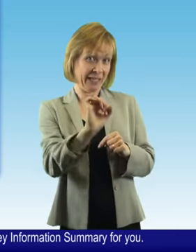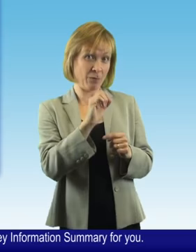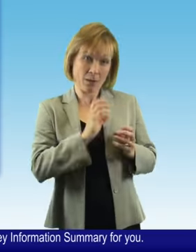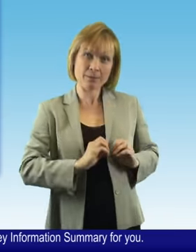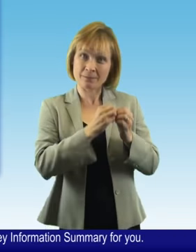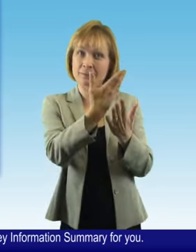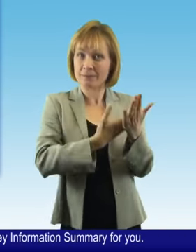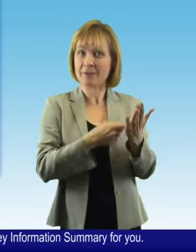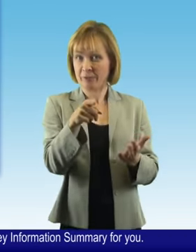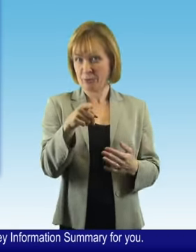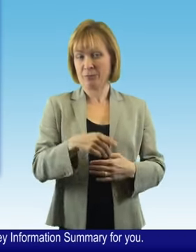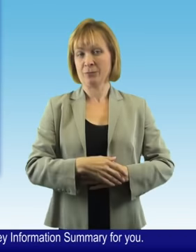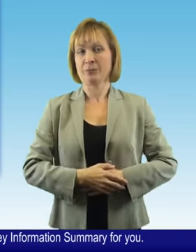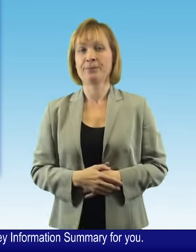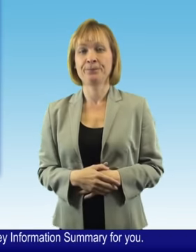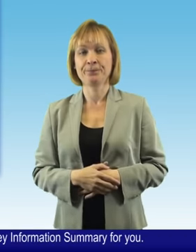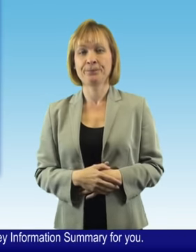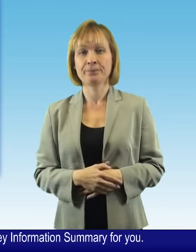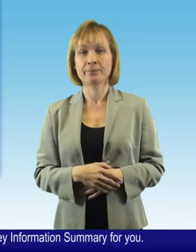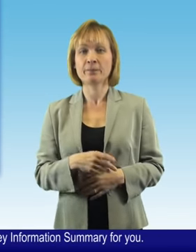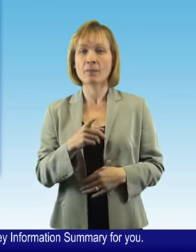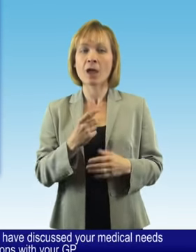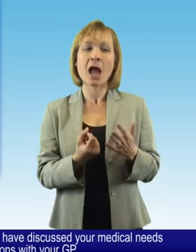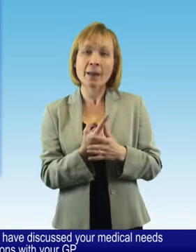Your GP can create a key information summary for you.